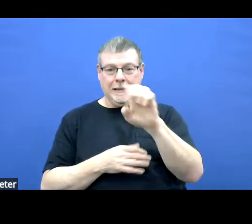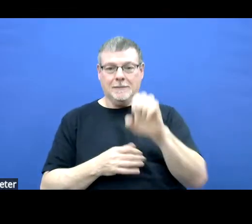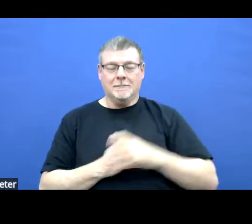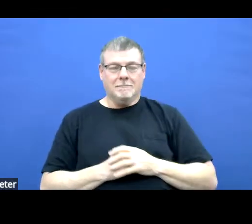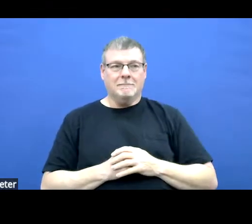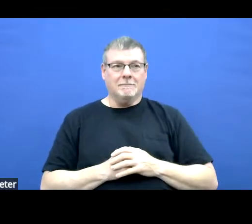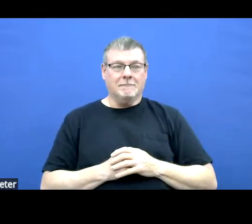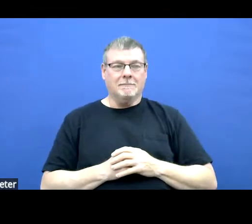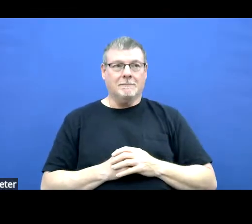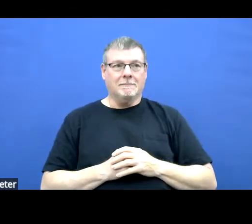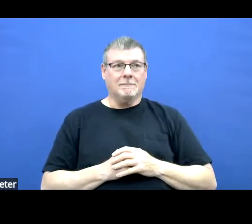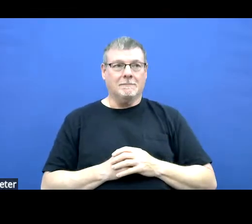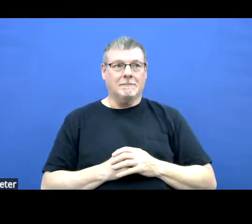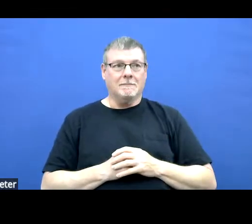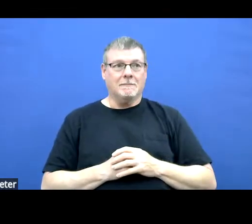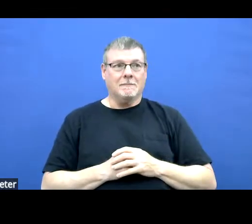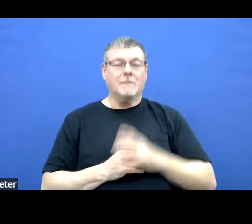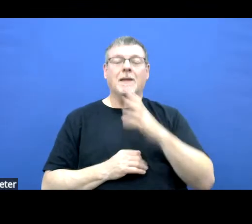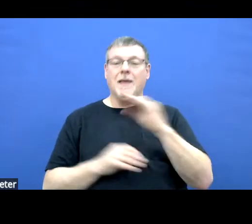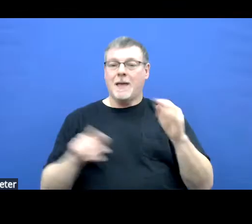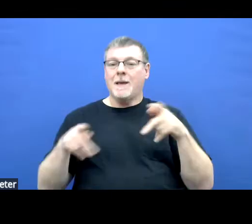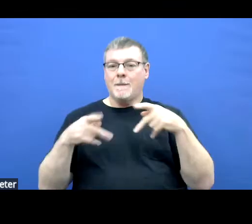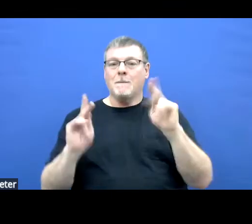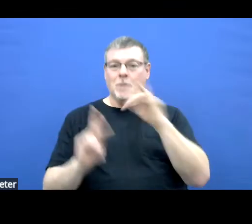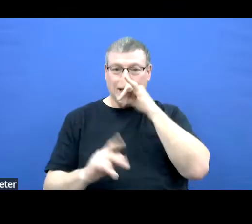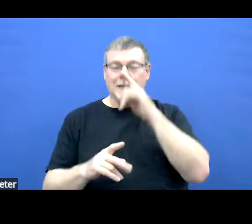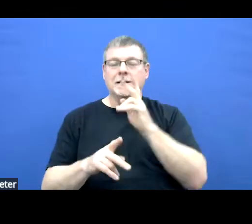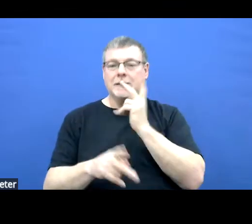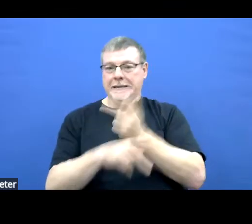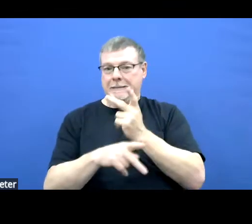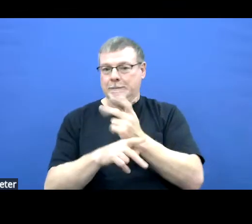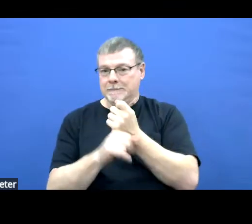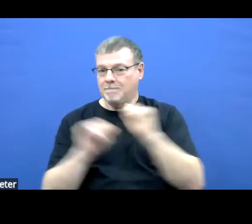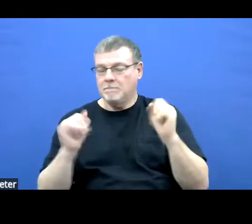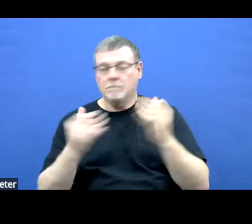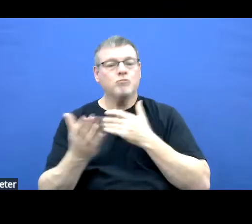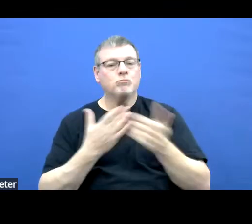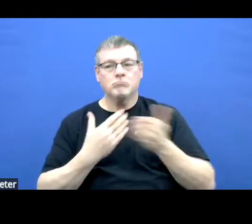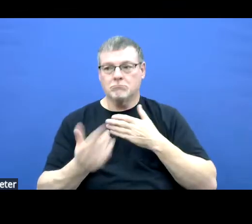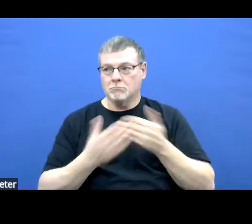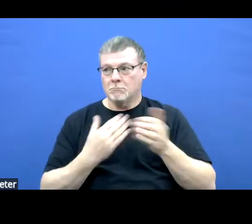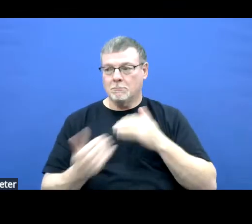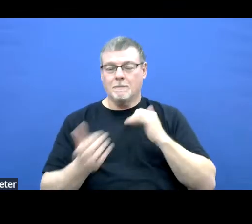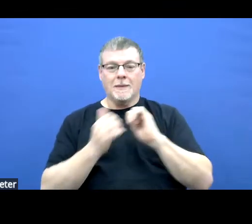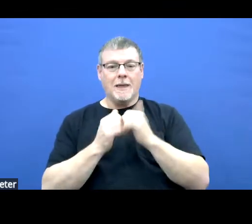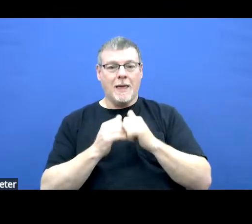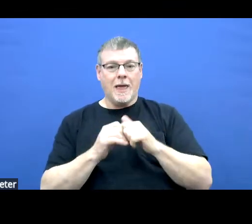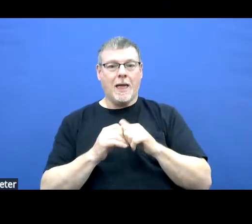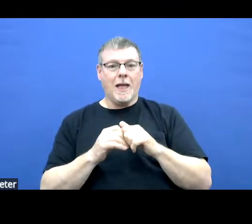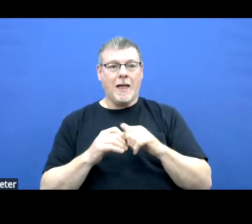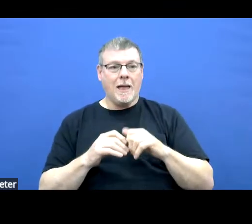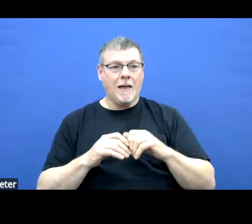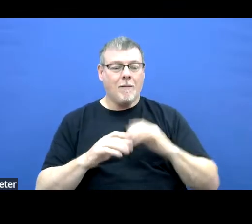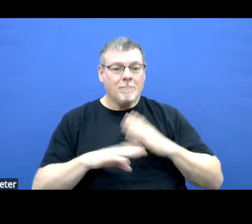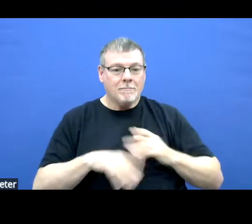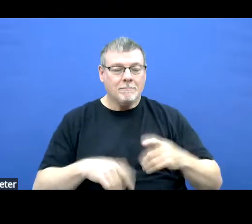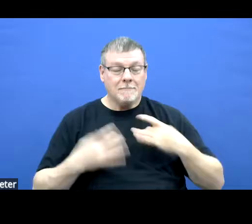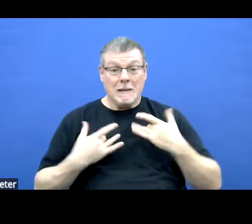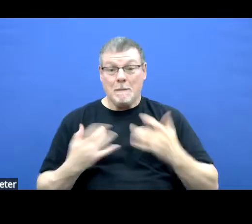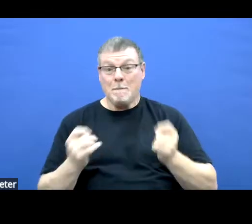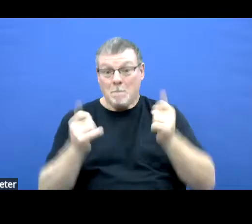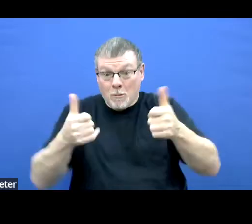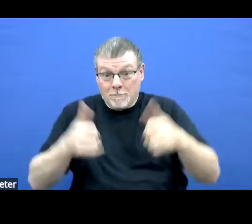And it does allow kids to be safe regardless of how impulsive they might be,